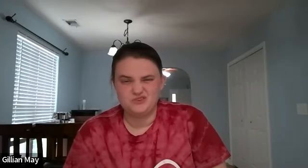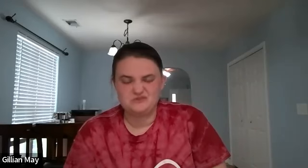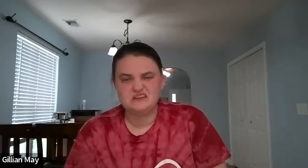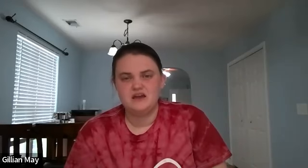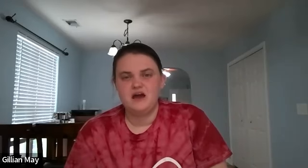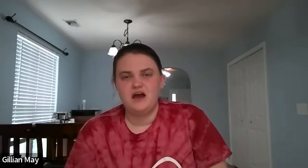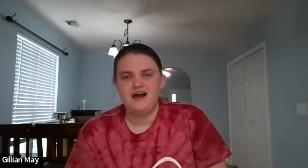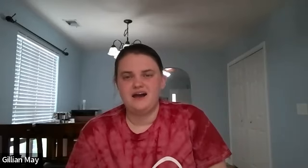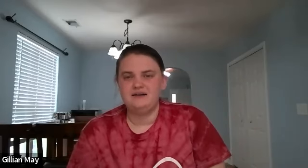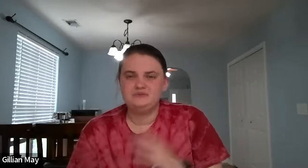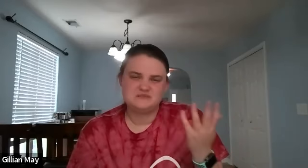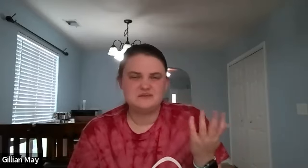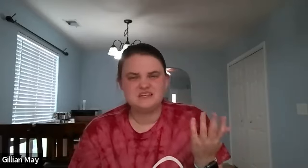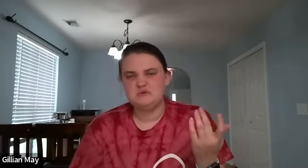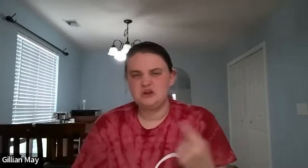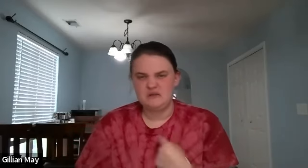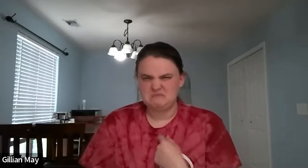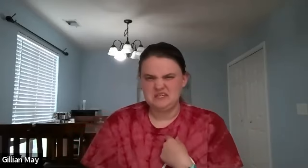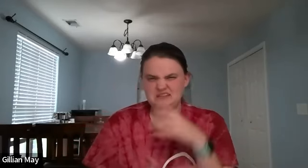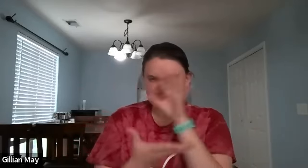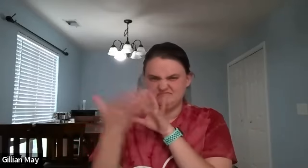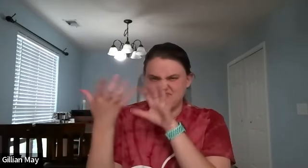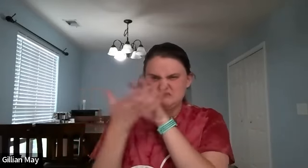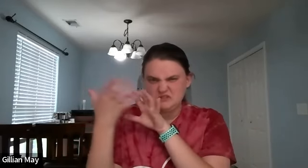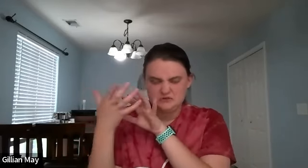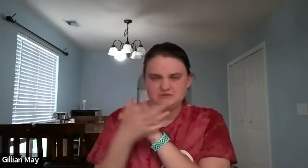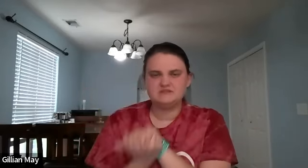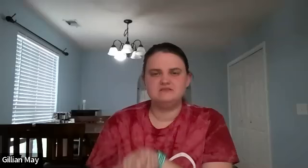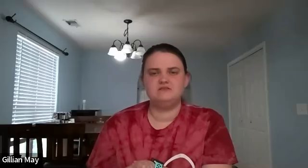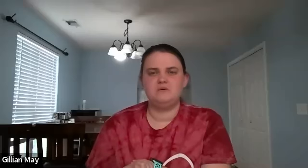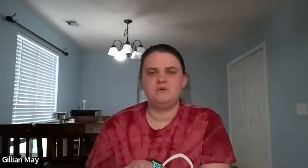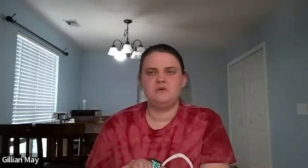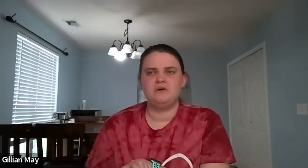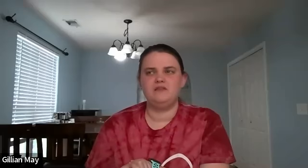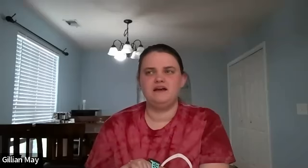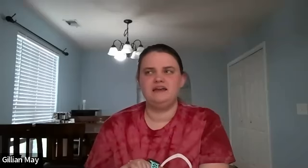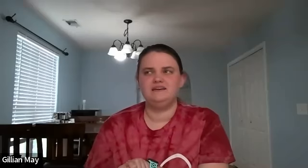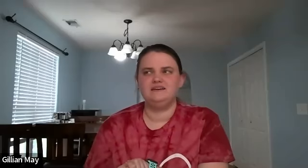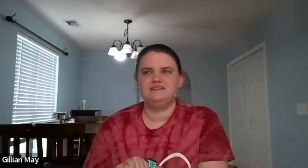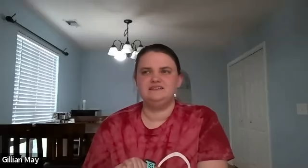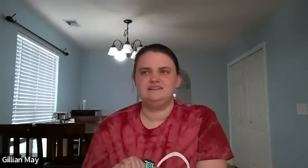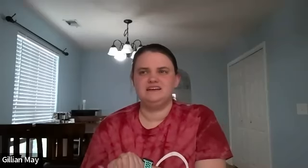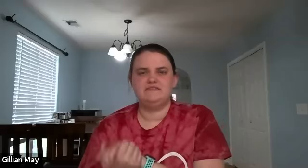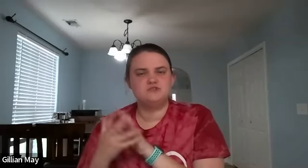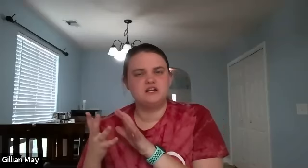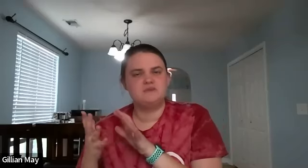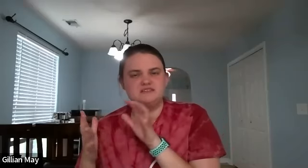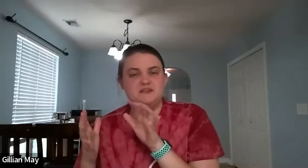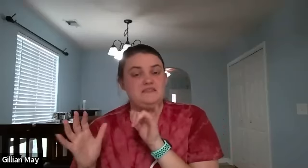confused. Sometimes I will go like me confused, or like, if I'm talking about something like